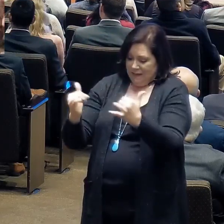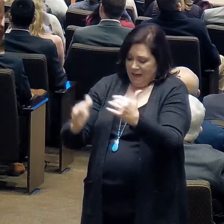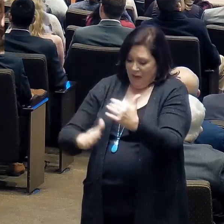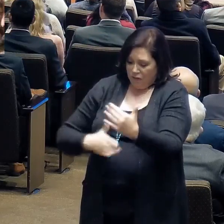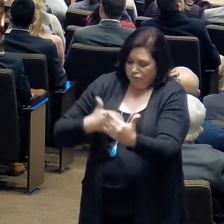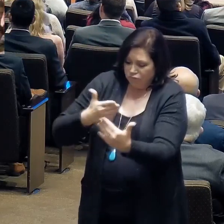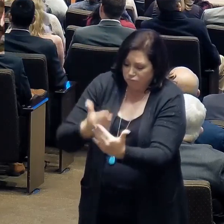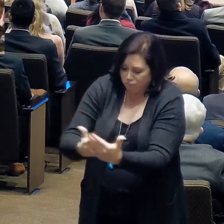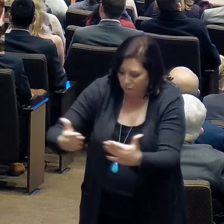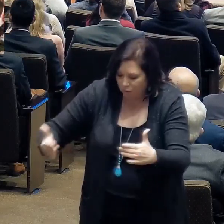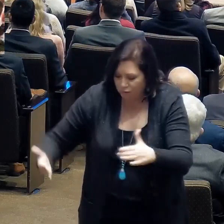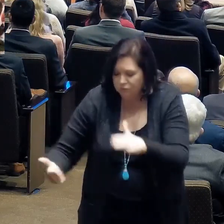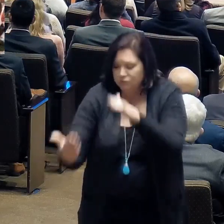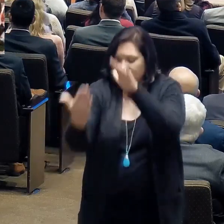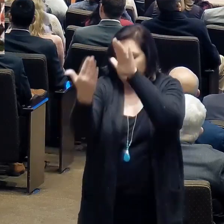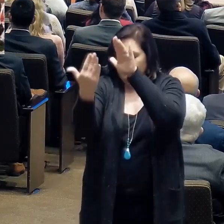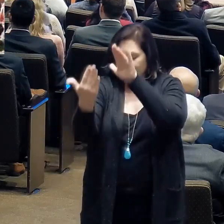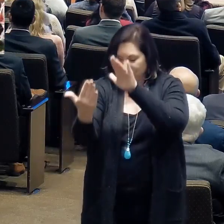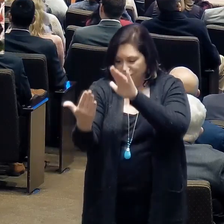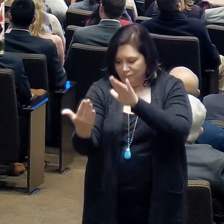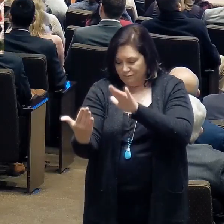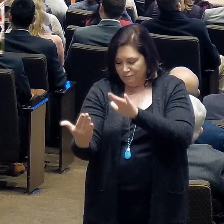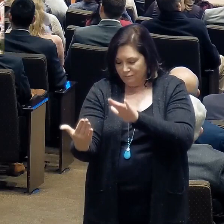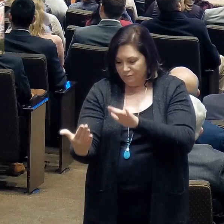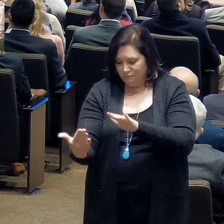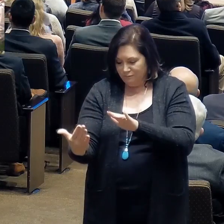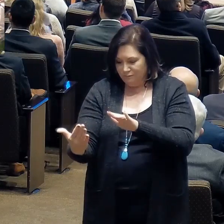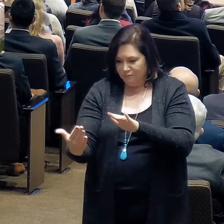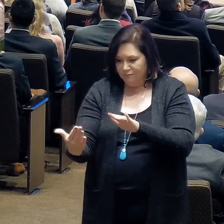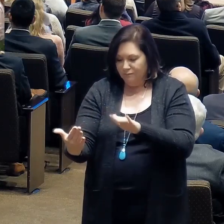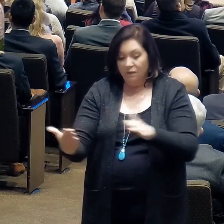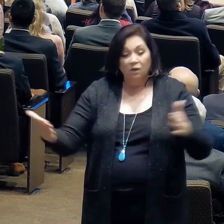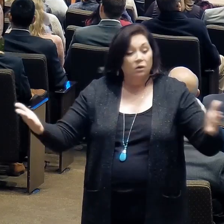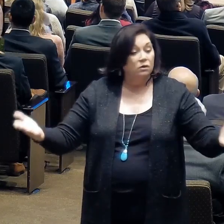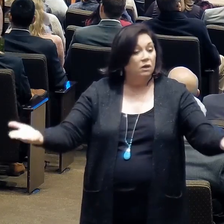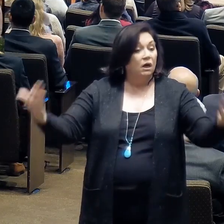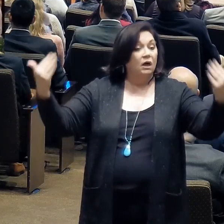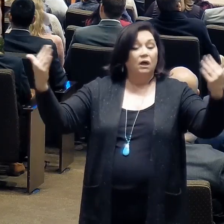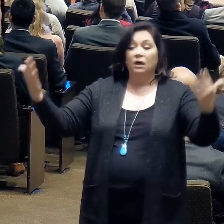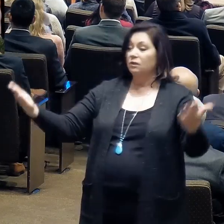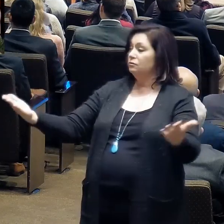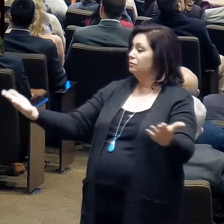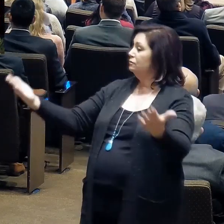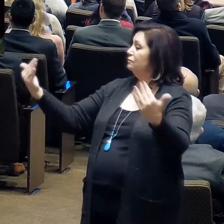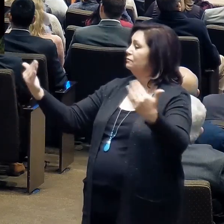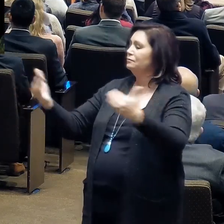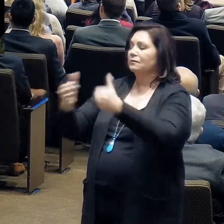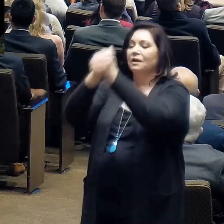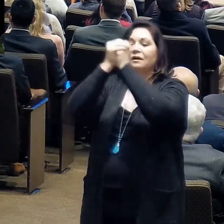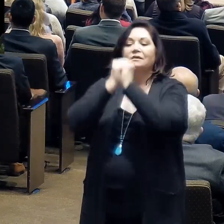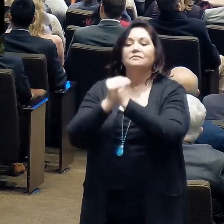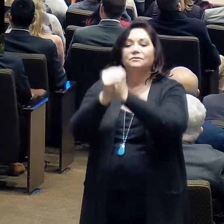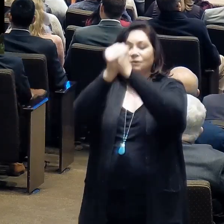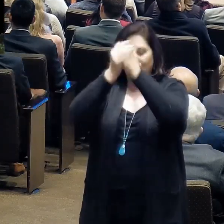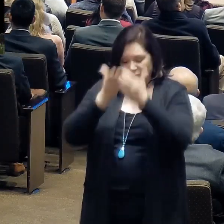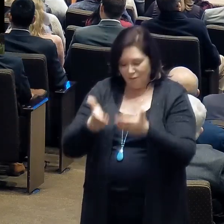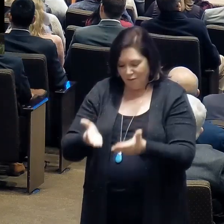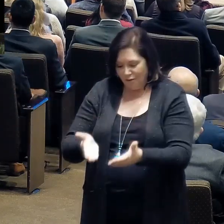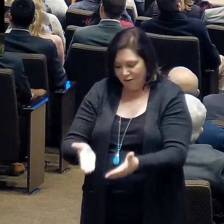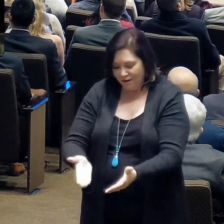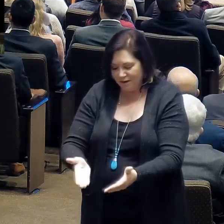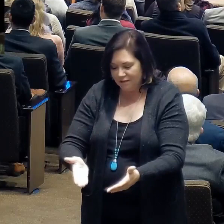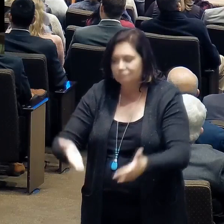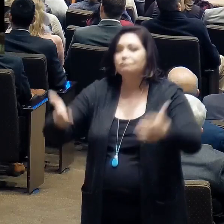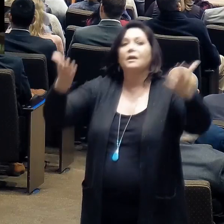in flesh appearing. O come, let us adore him,